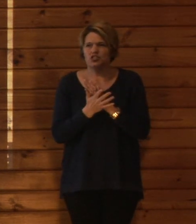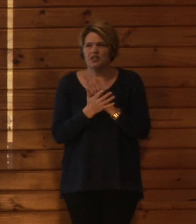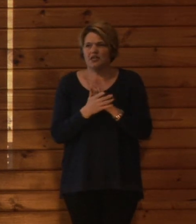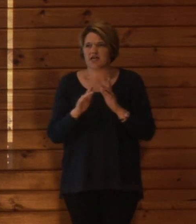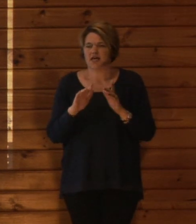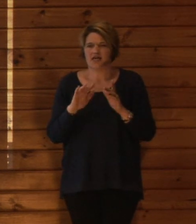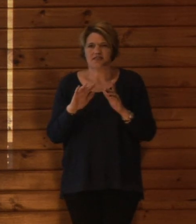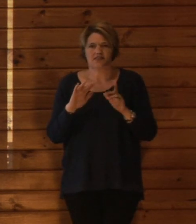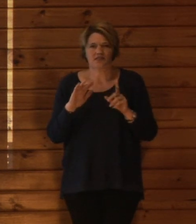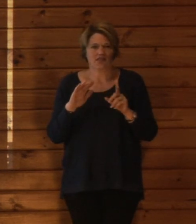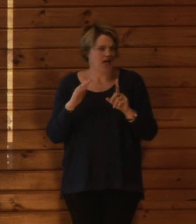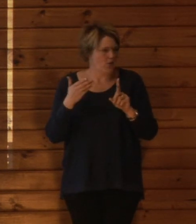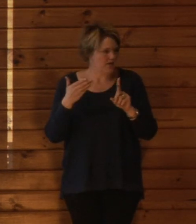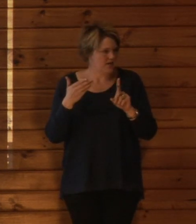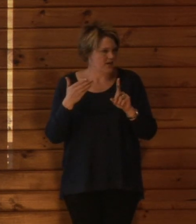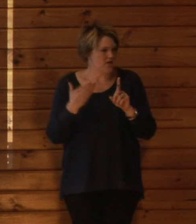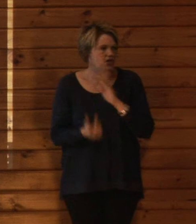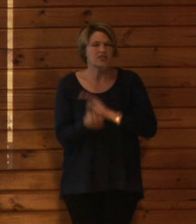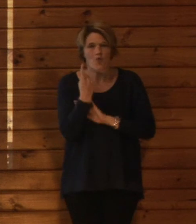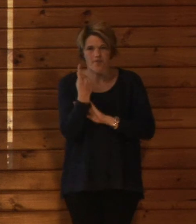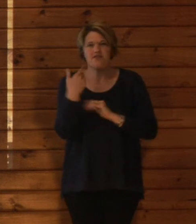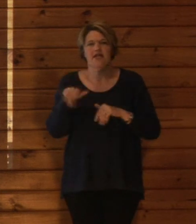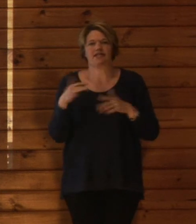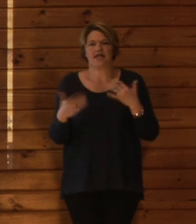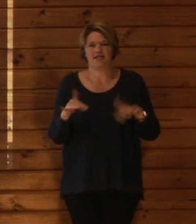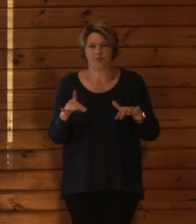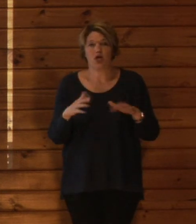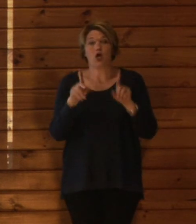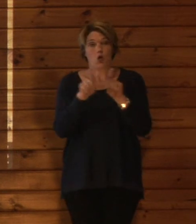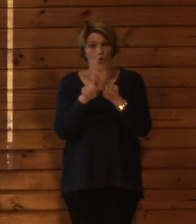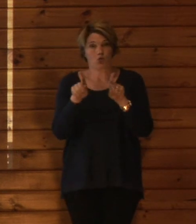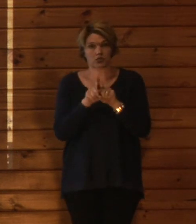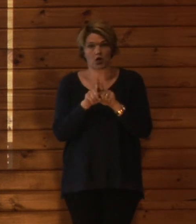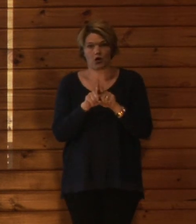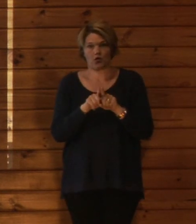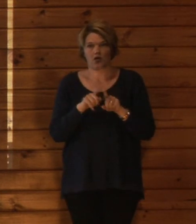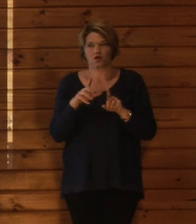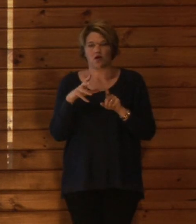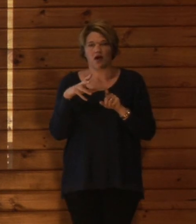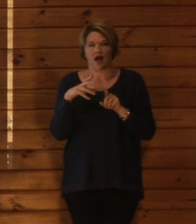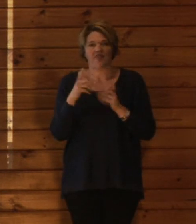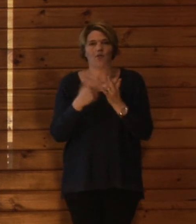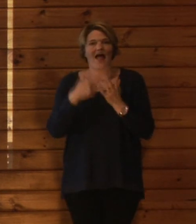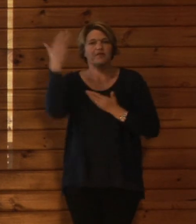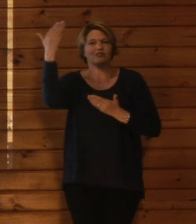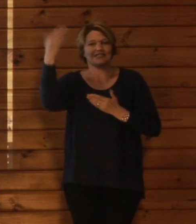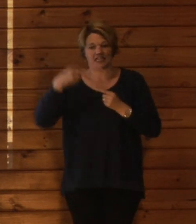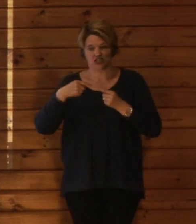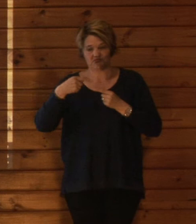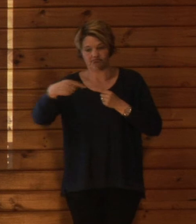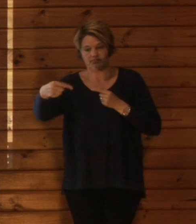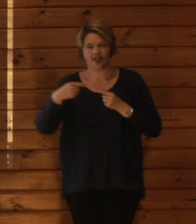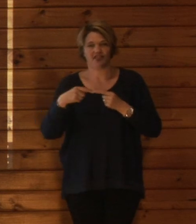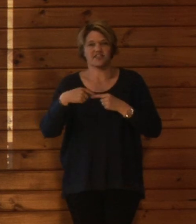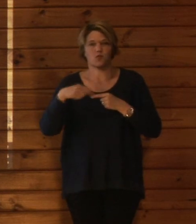There are also presentations occurring, I think later in the week, about increased flooding vulnerability, which is a similar but different kind of